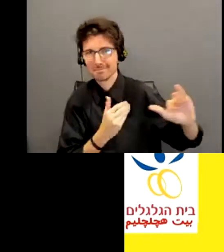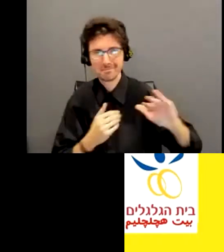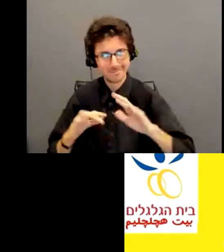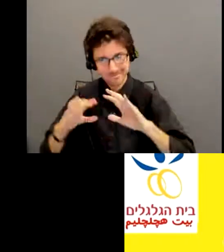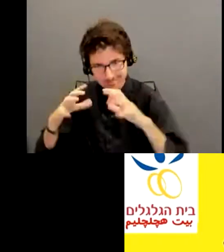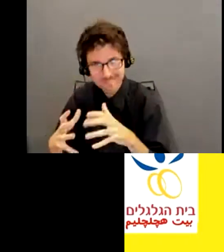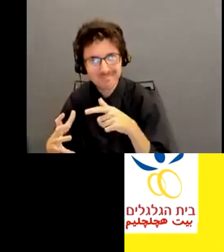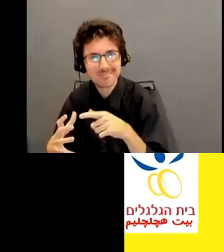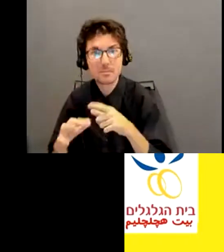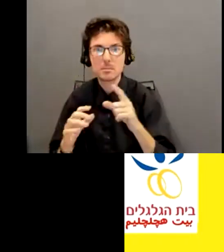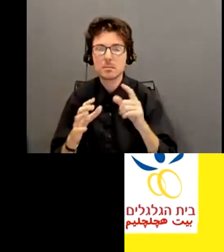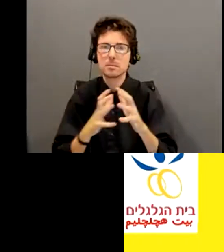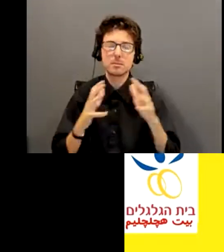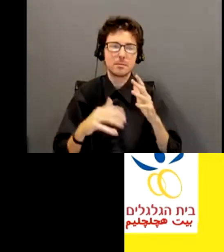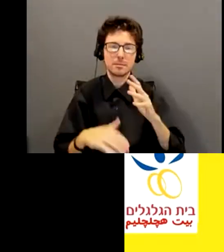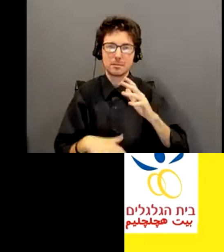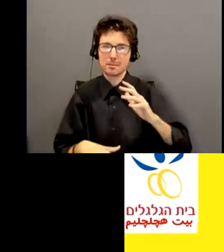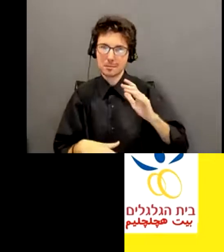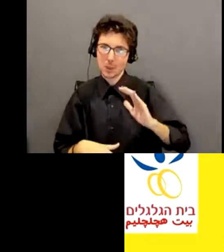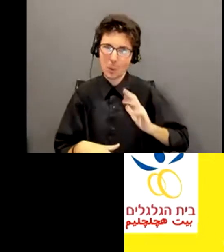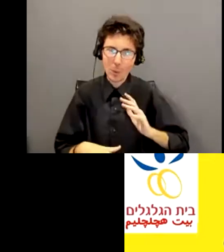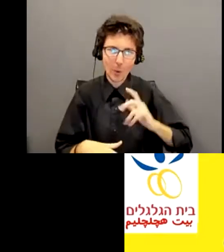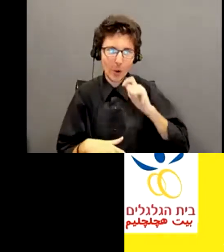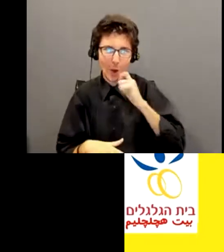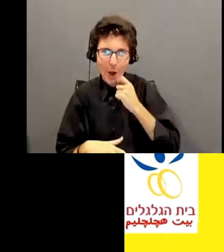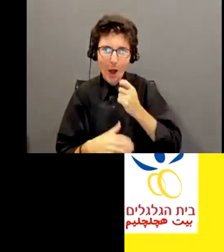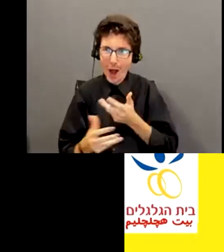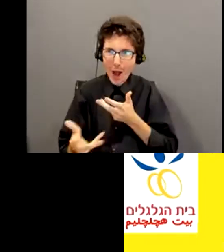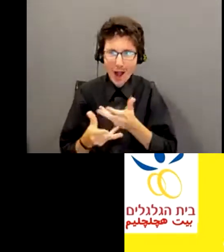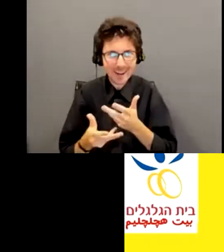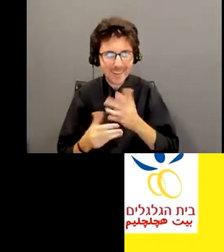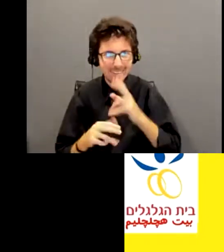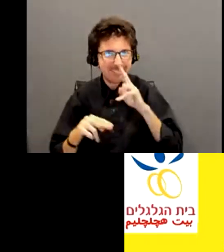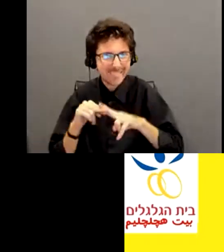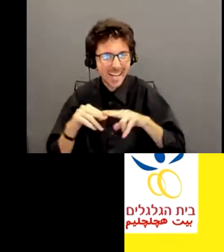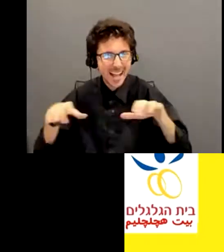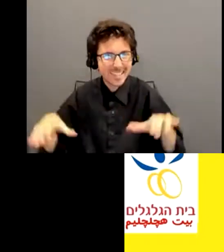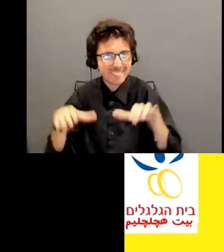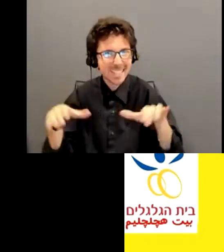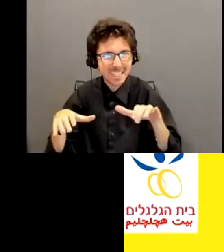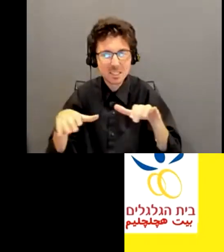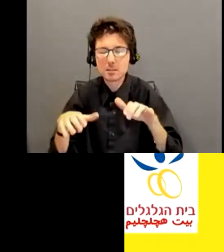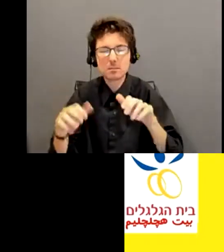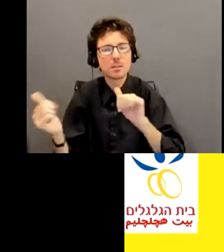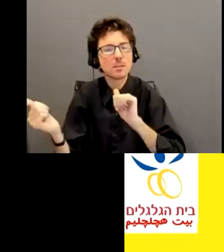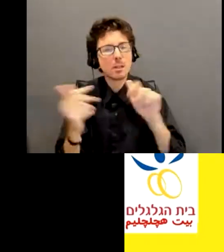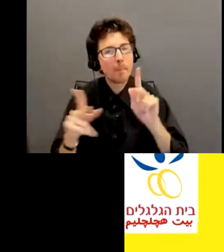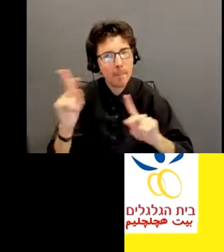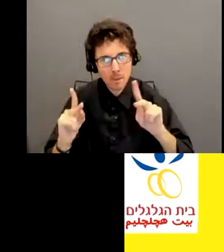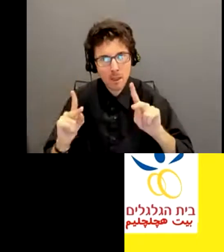of cool and fun activities. And everyone can do them